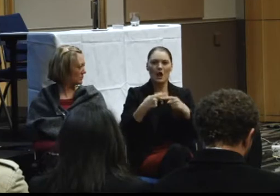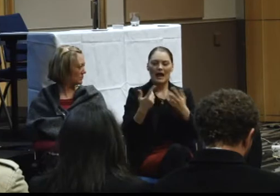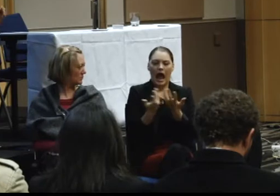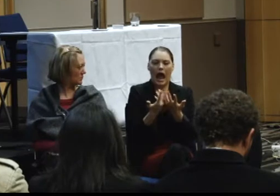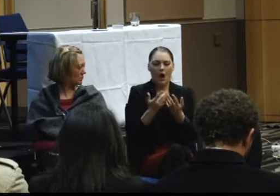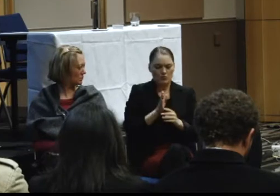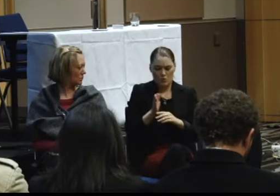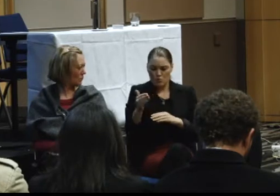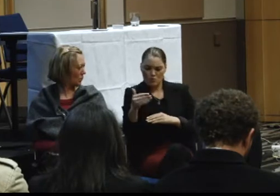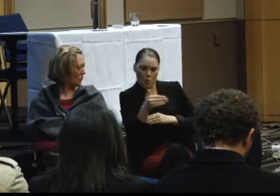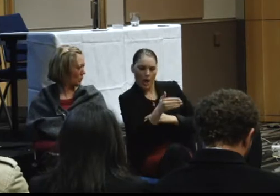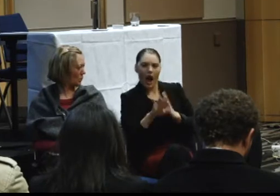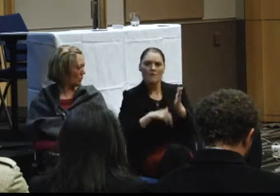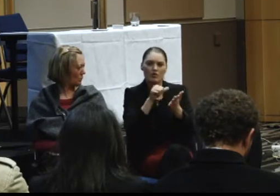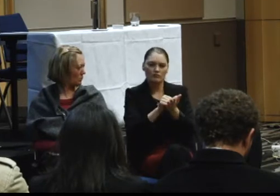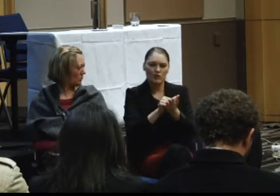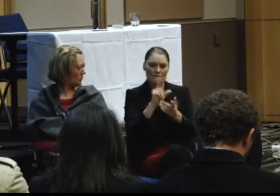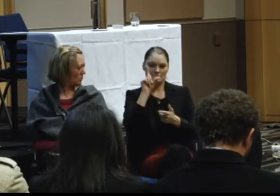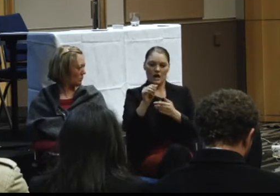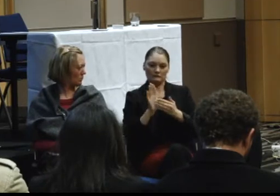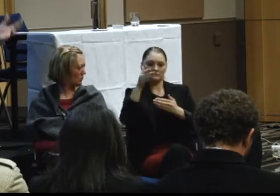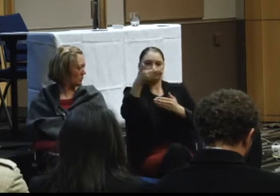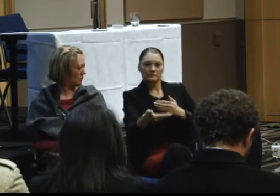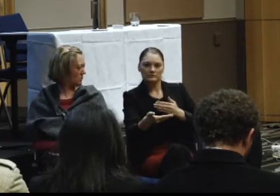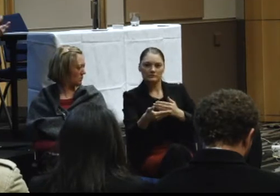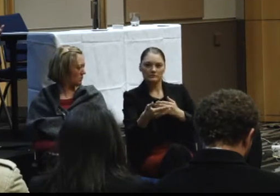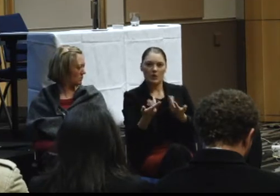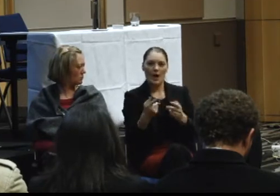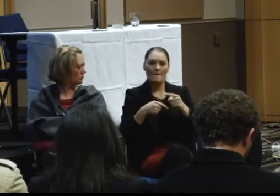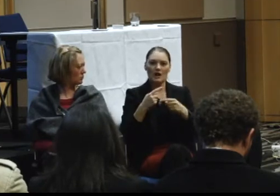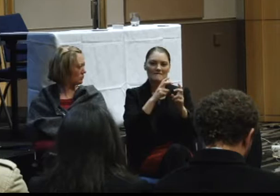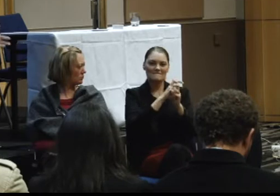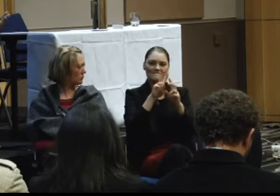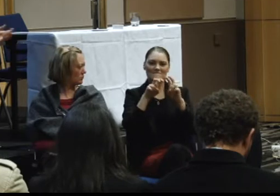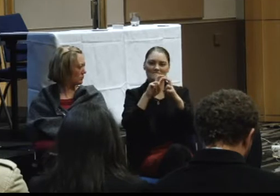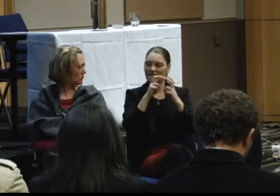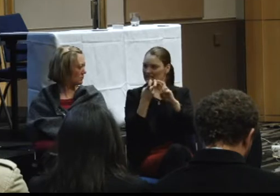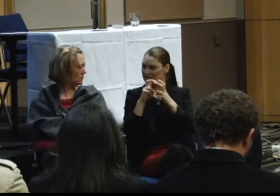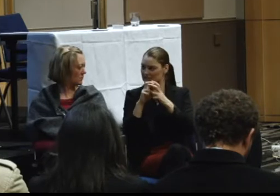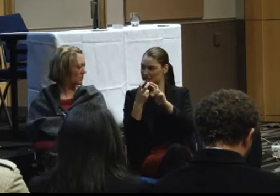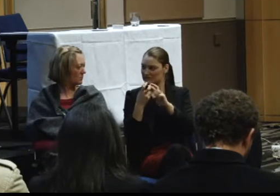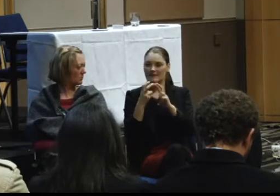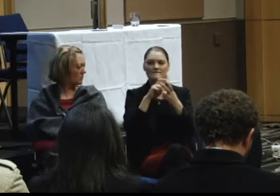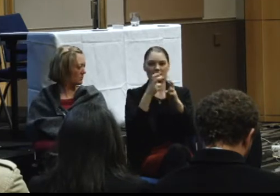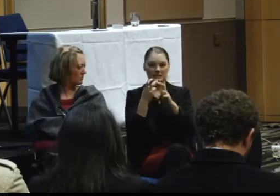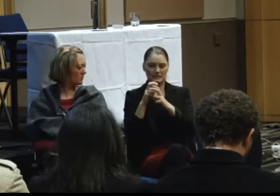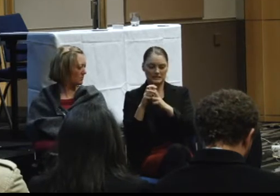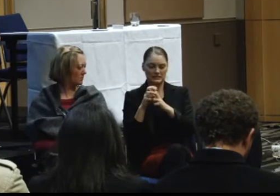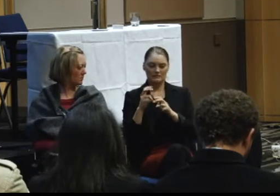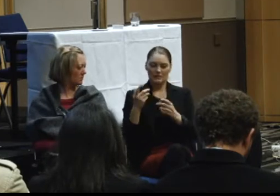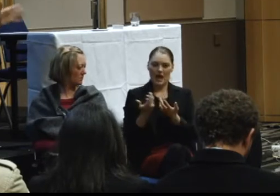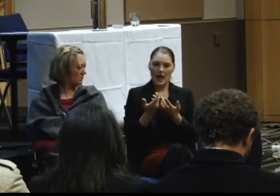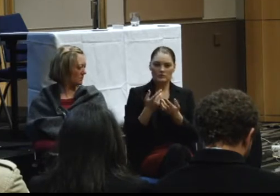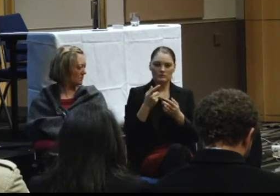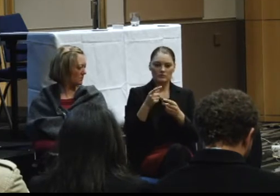you how to corner appropriately, not taking a corner too fast. And it's got real physics simulation in it, and the truck will crash and all that. And it met all its learning